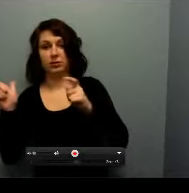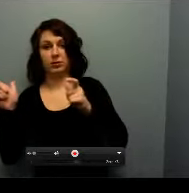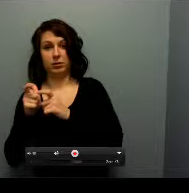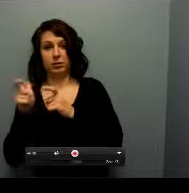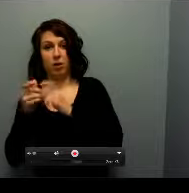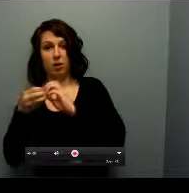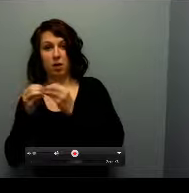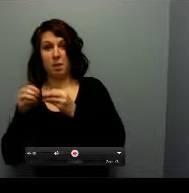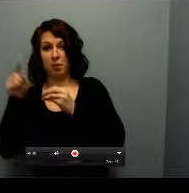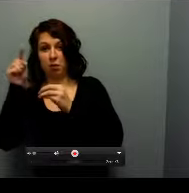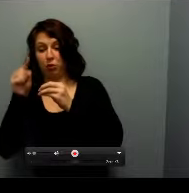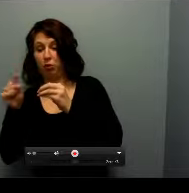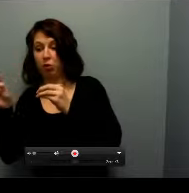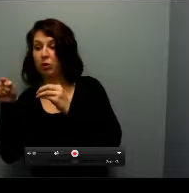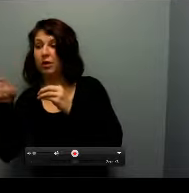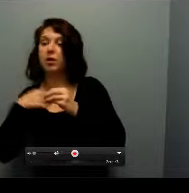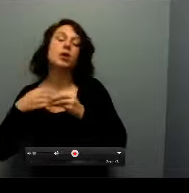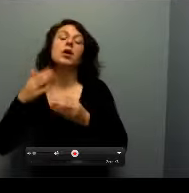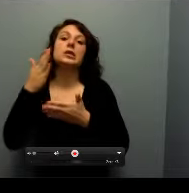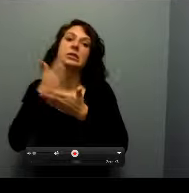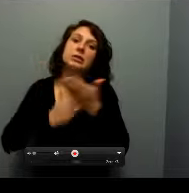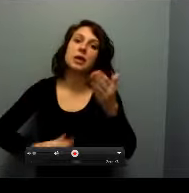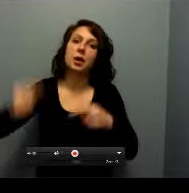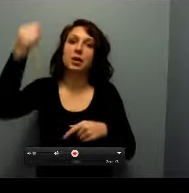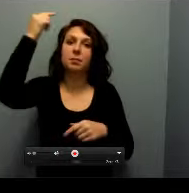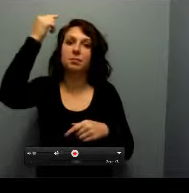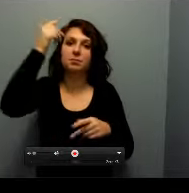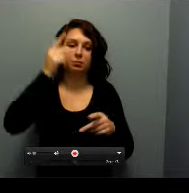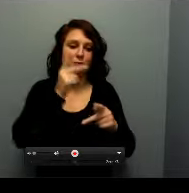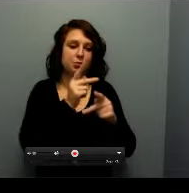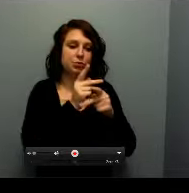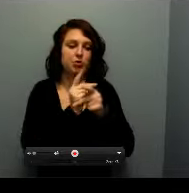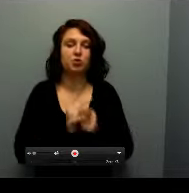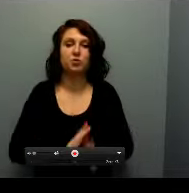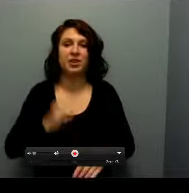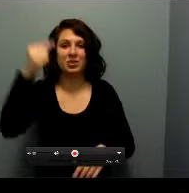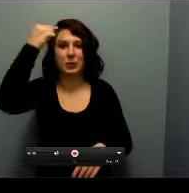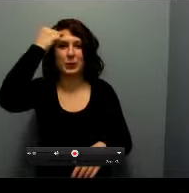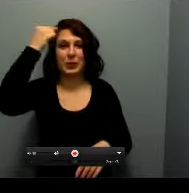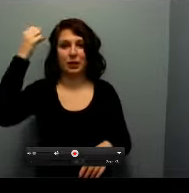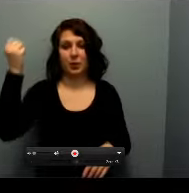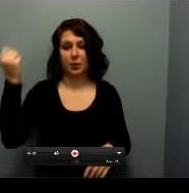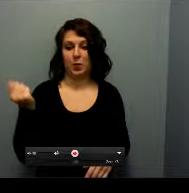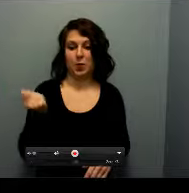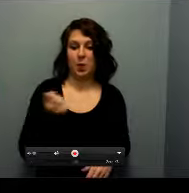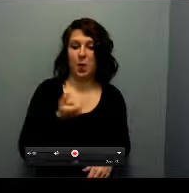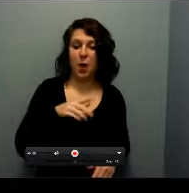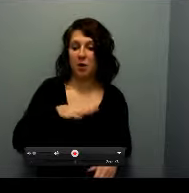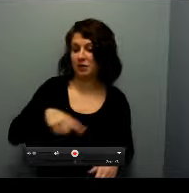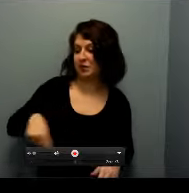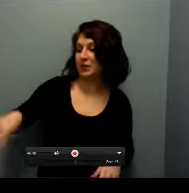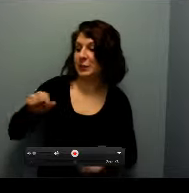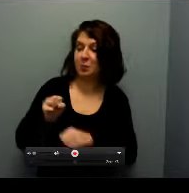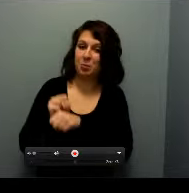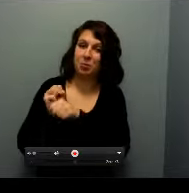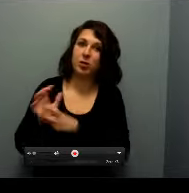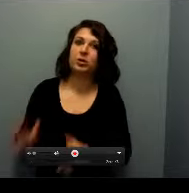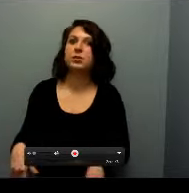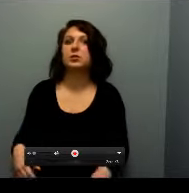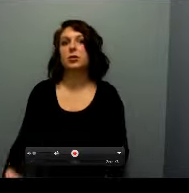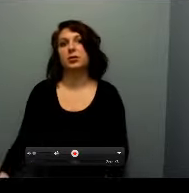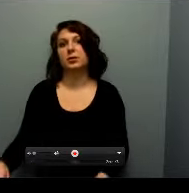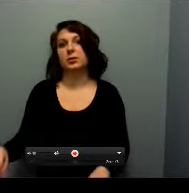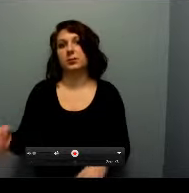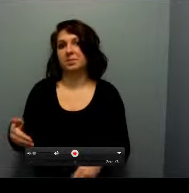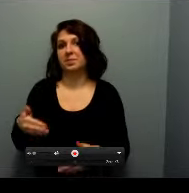Some supervisors think all their employees are above average. Basically, statistically impossible.